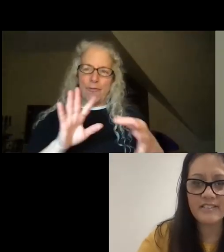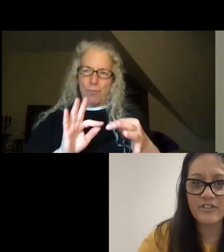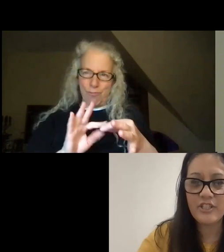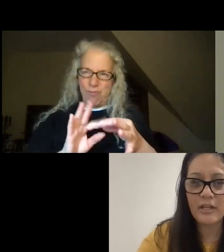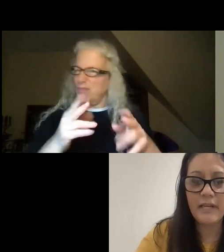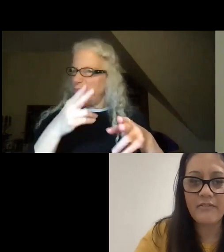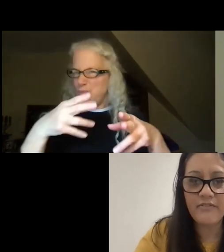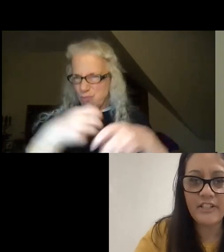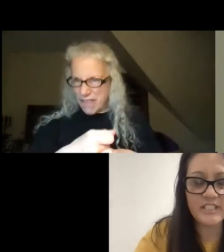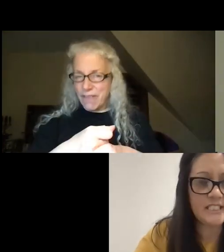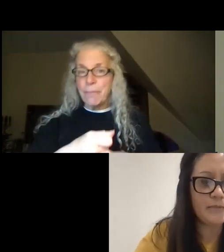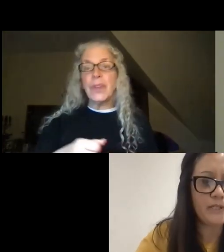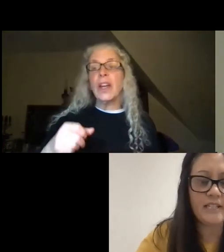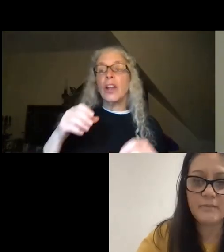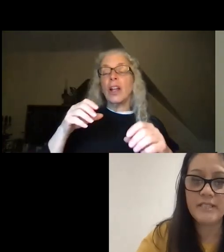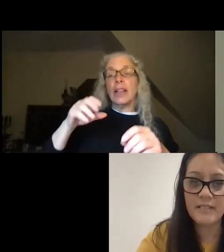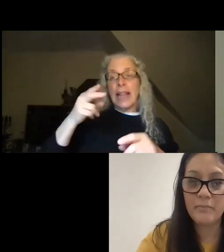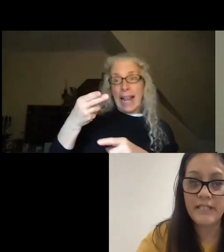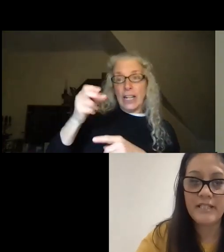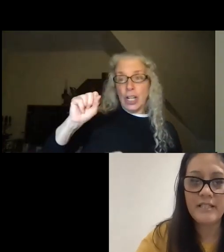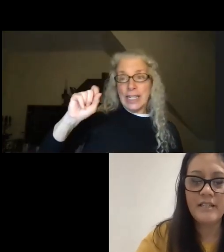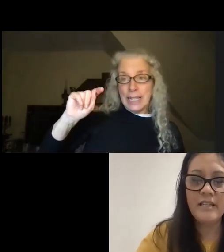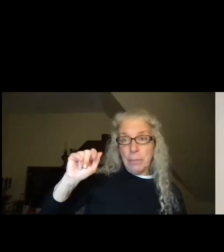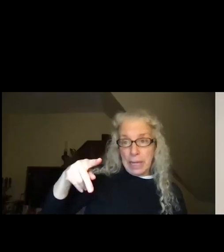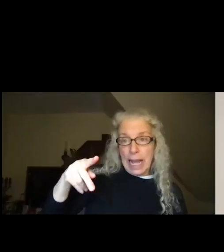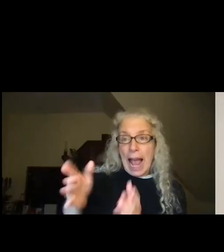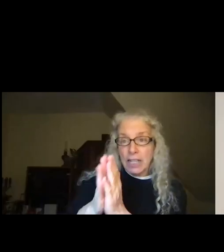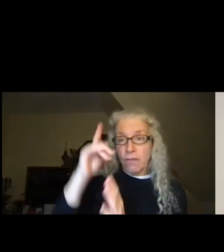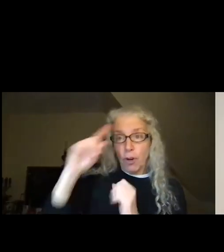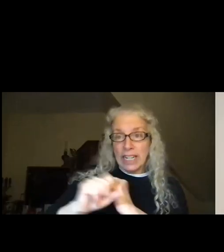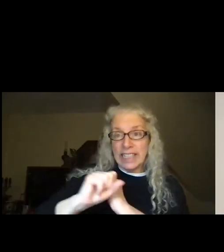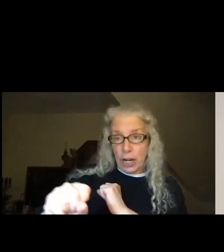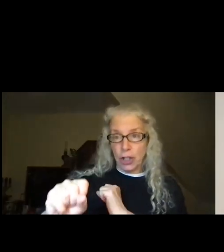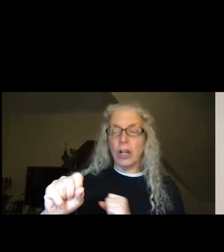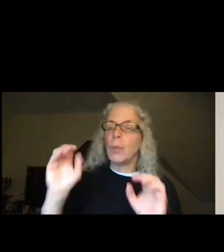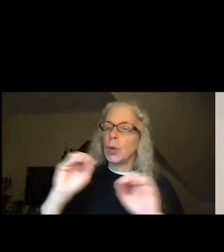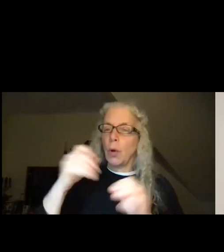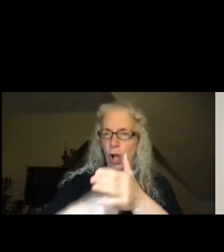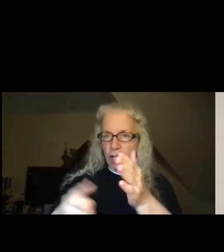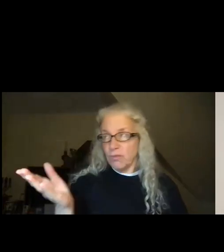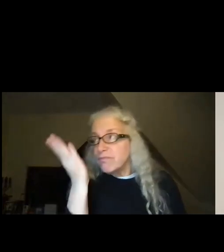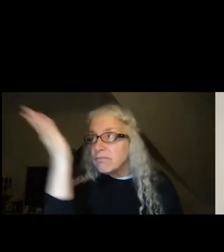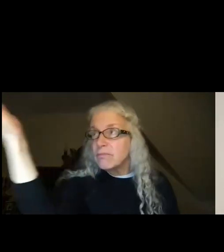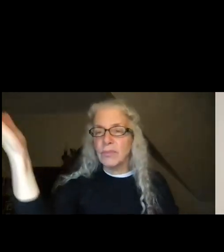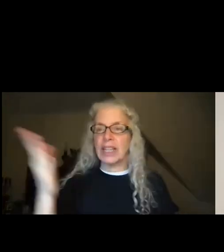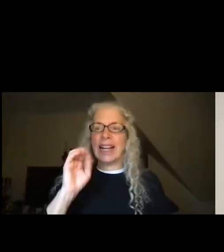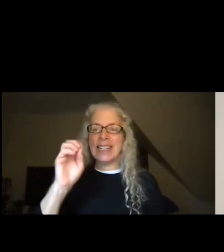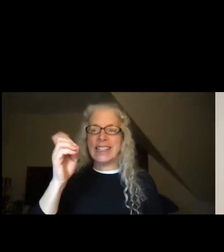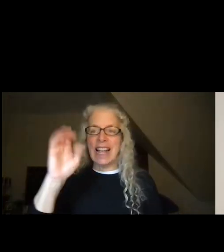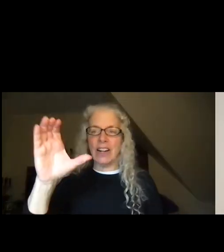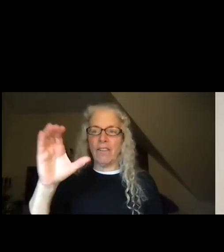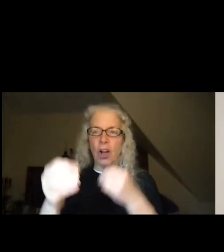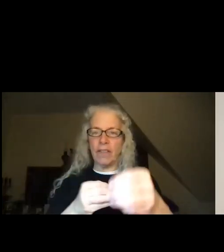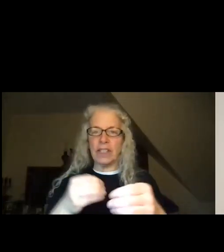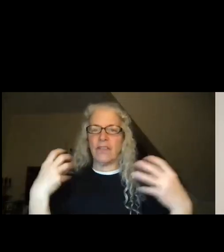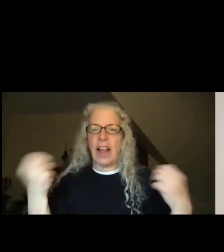no-cost extension on behalf of HSTP has been submitted to the Executive Office of Health and Human Services, and they have officially